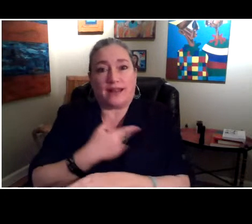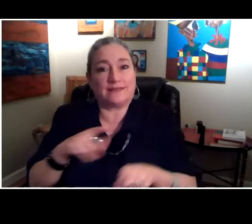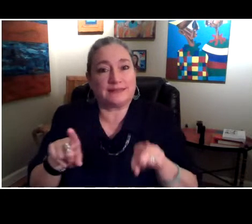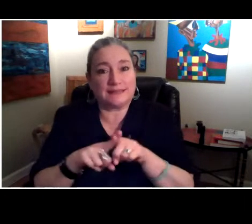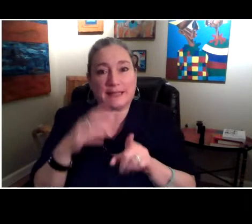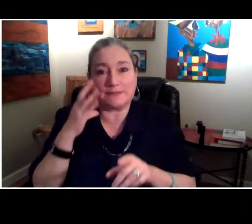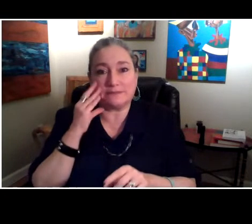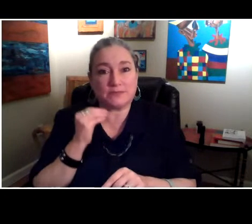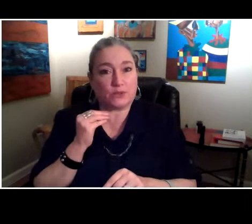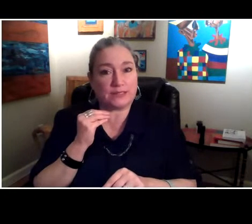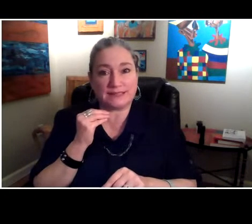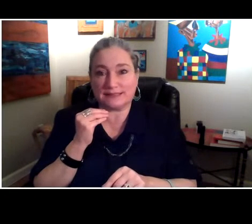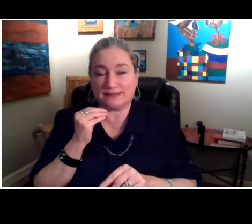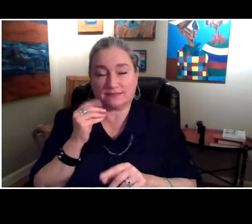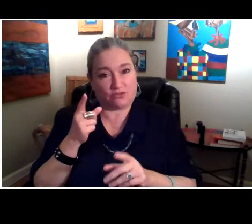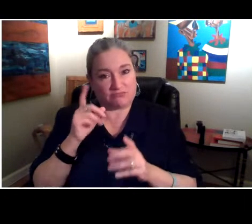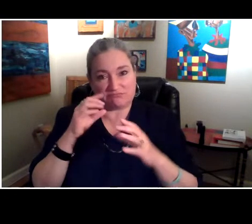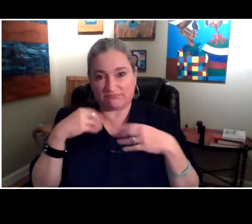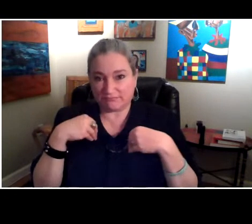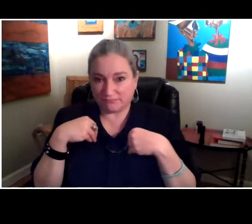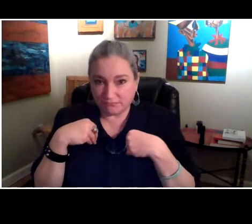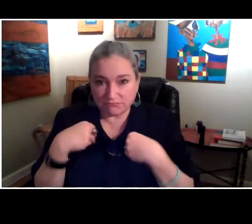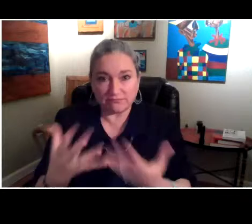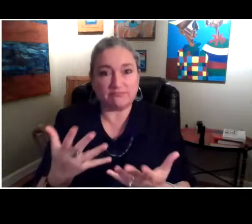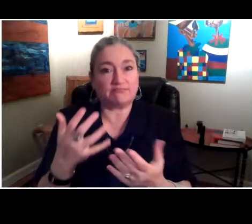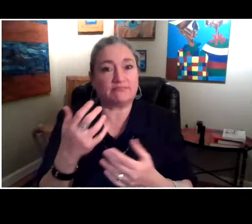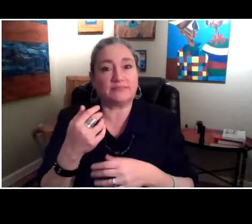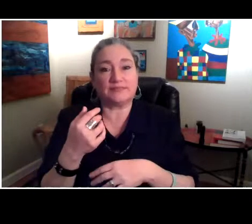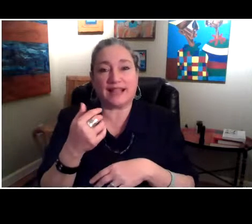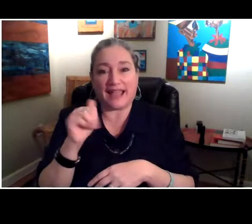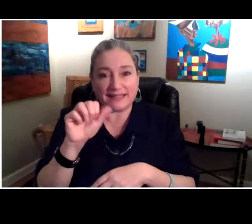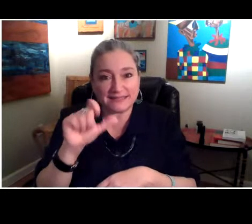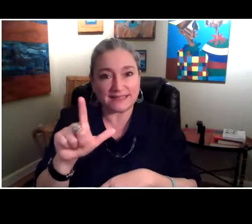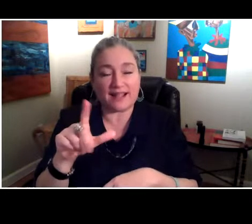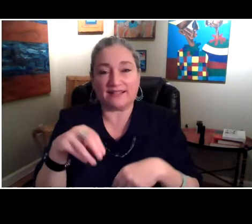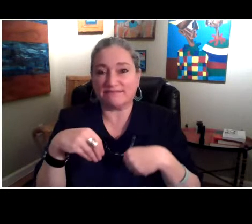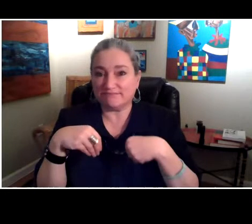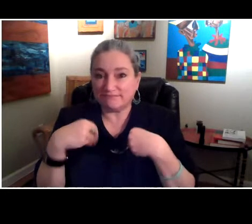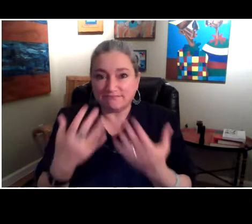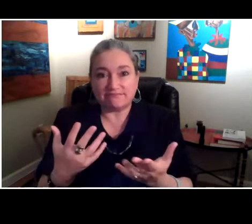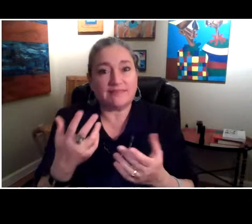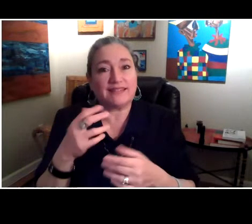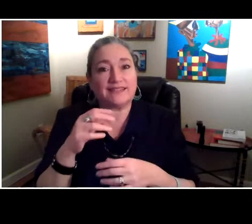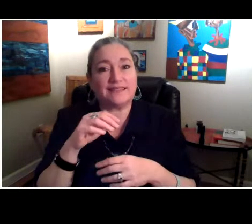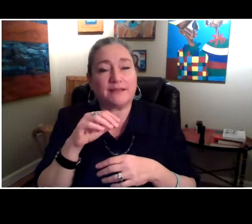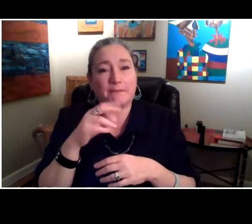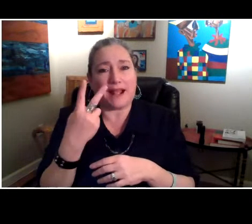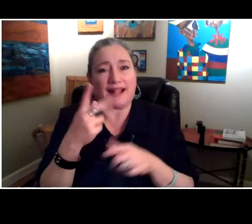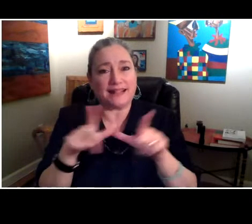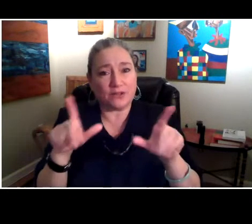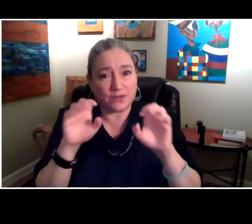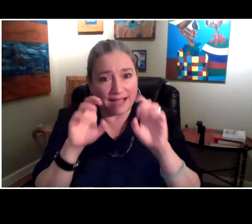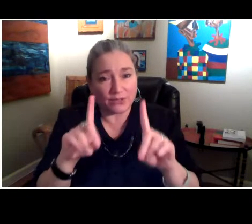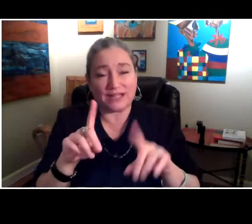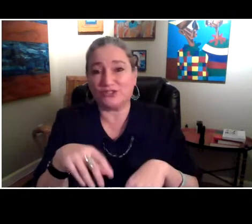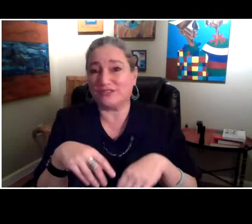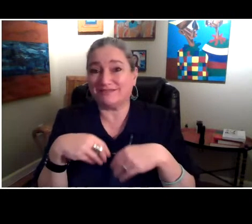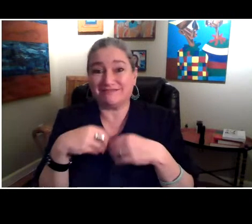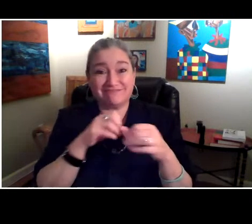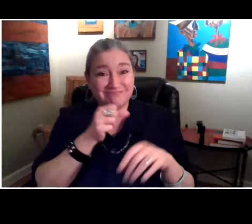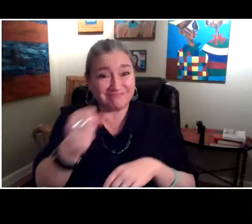talks about having a deaf daughter and didn't want her deaf daughter to have the same experience, to be able to provide